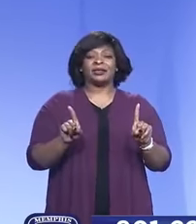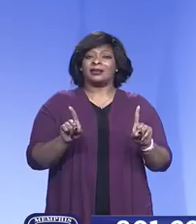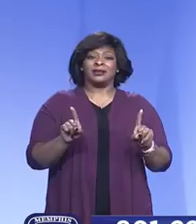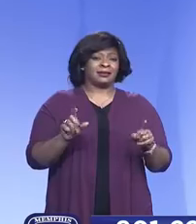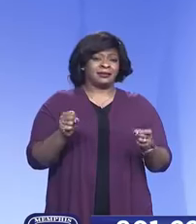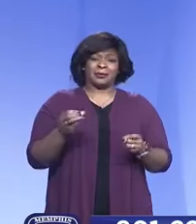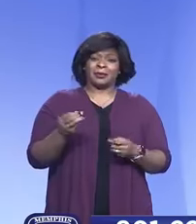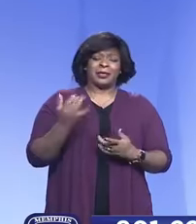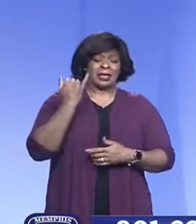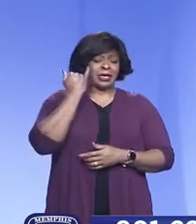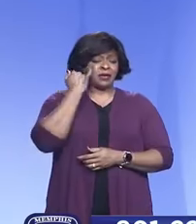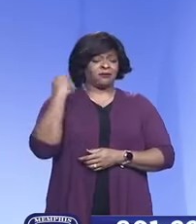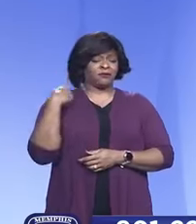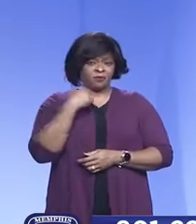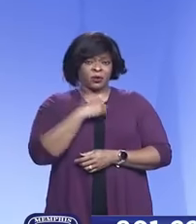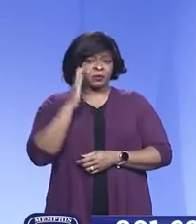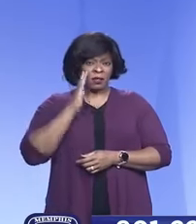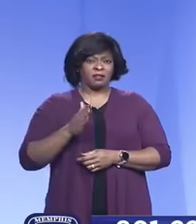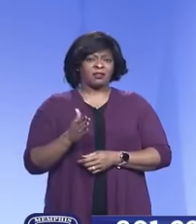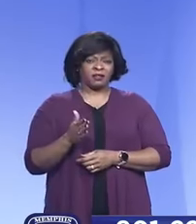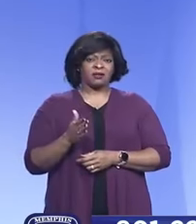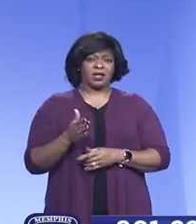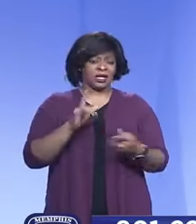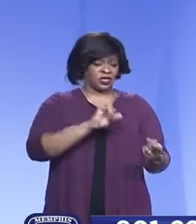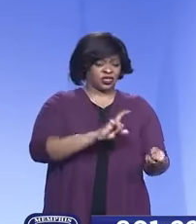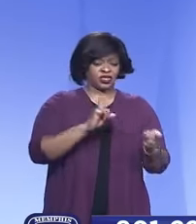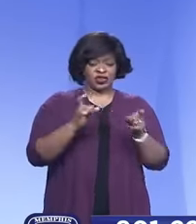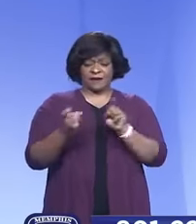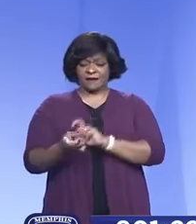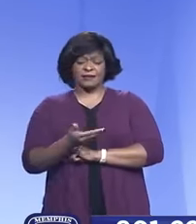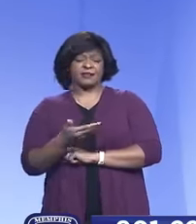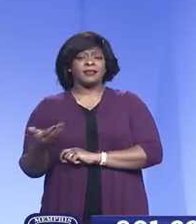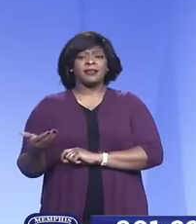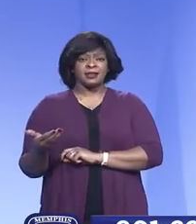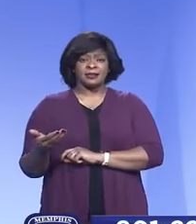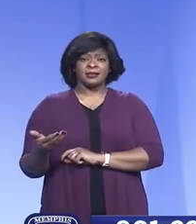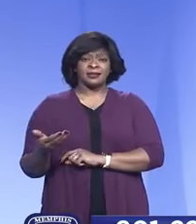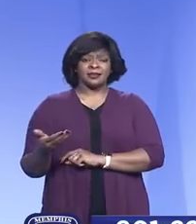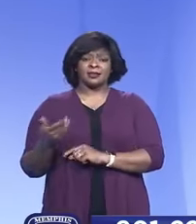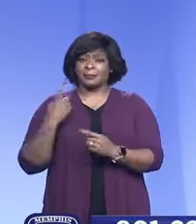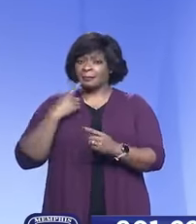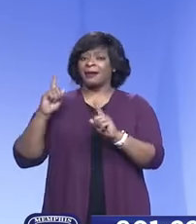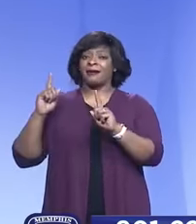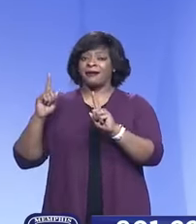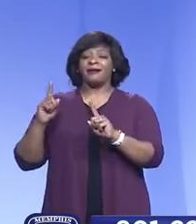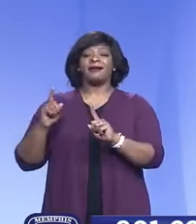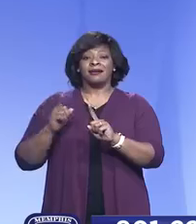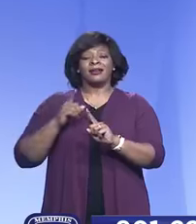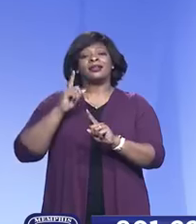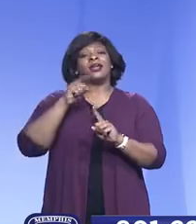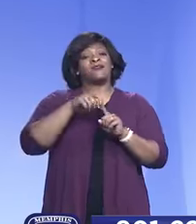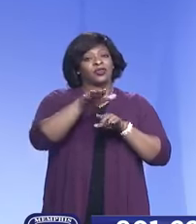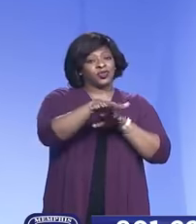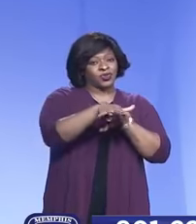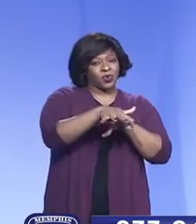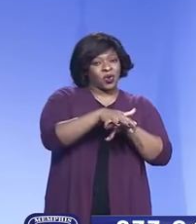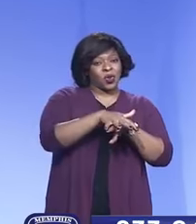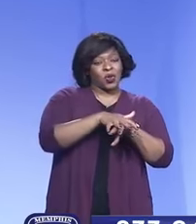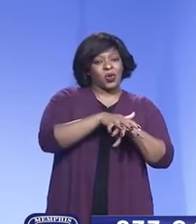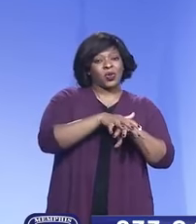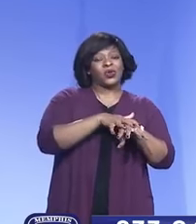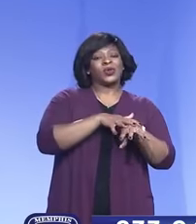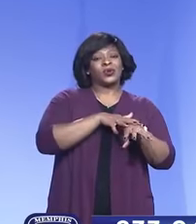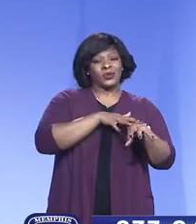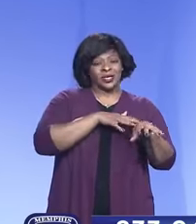so if we're going to change things, we're going to slow this increase that